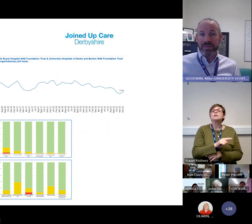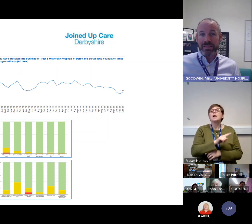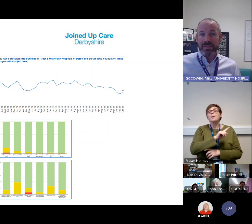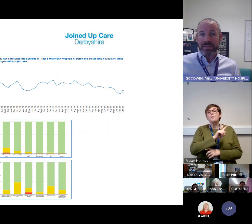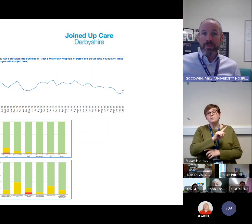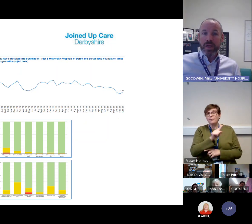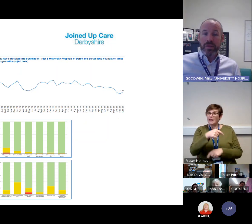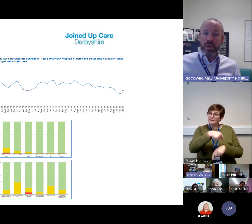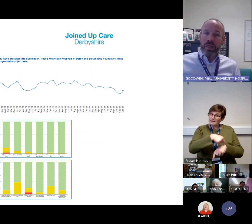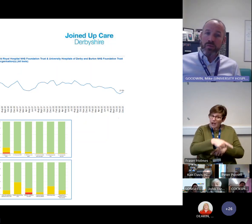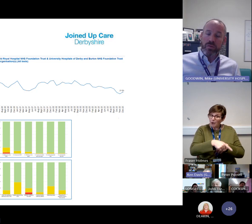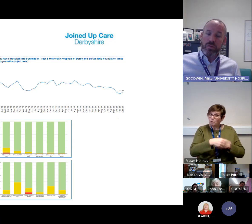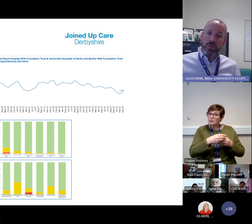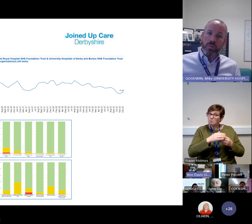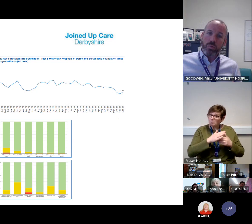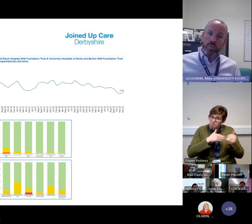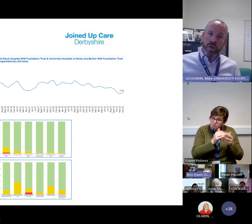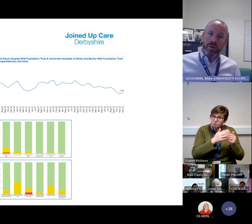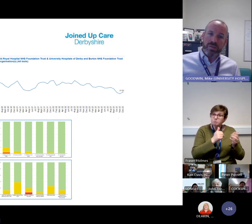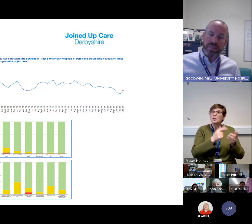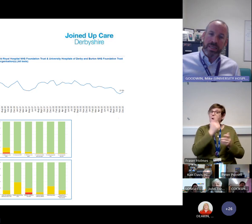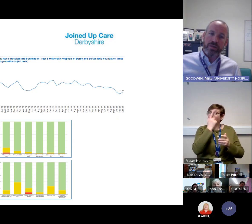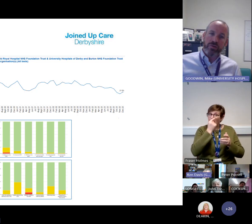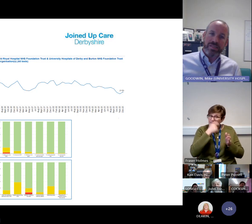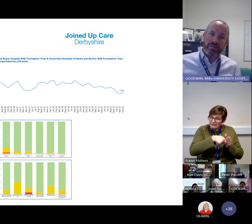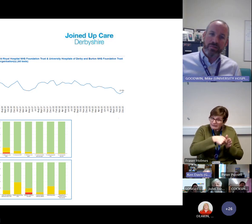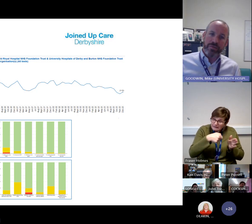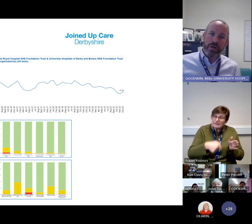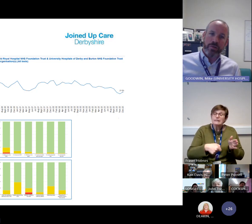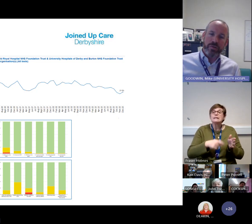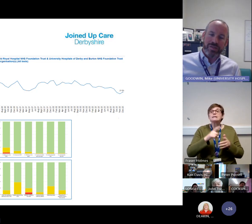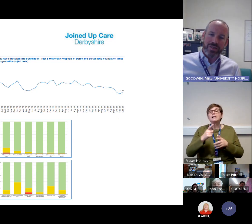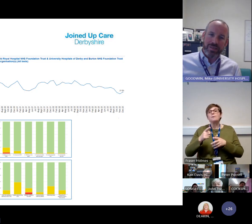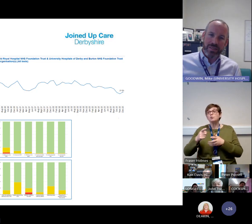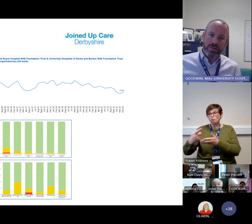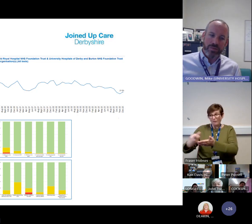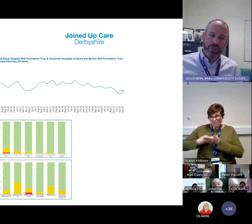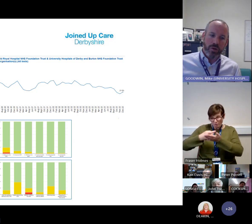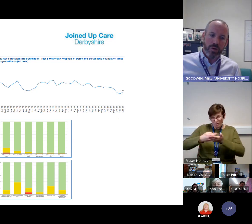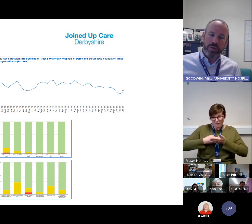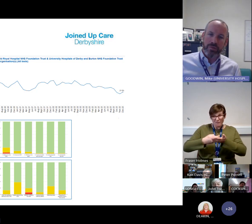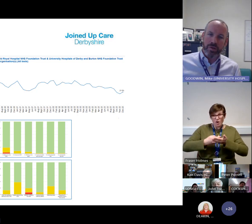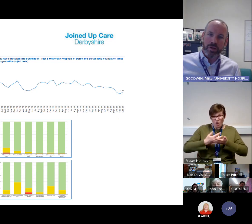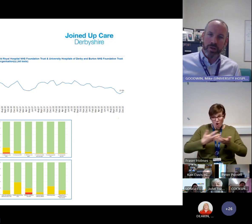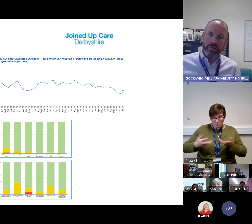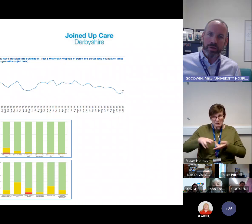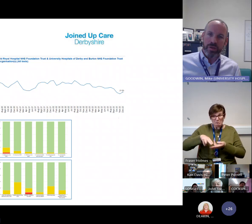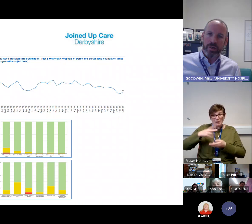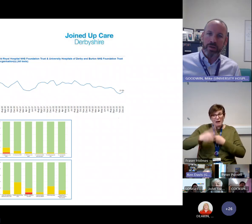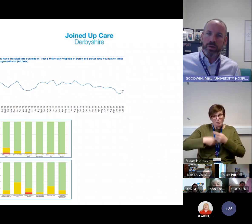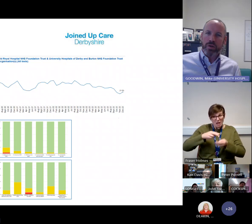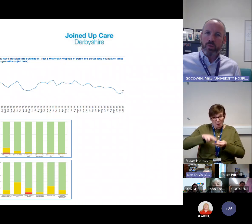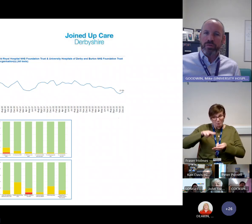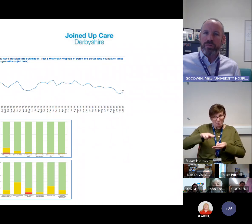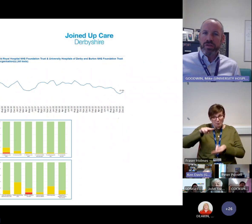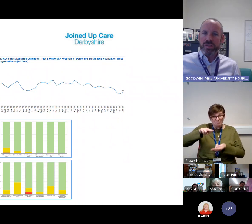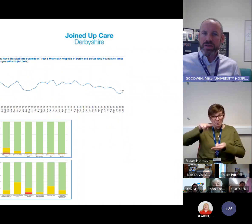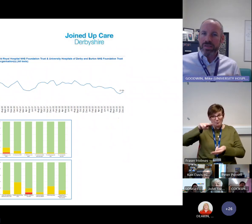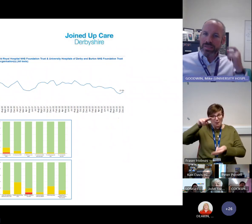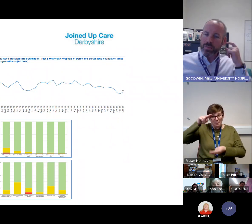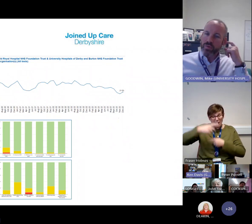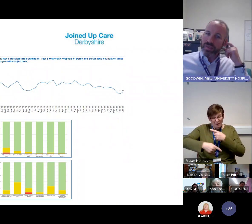our activity, and whilst the increase in referrals has continued to go up year on year,